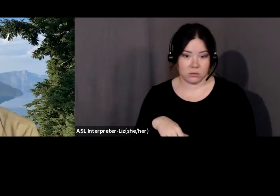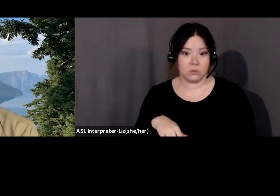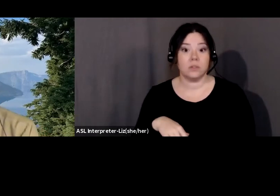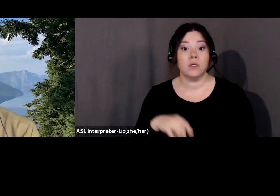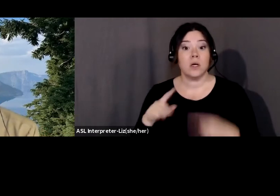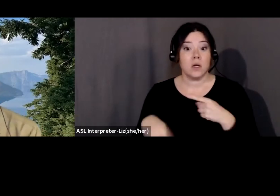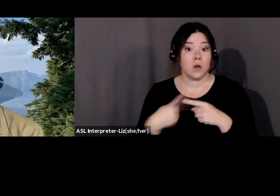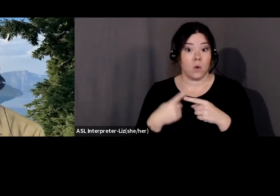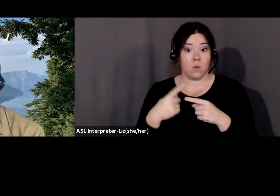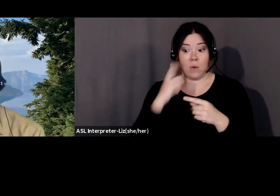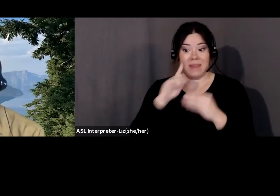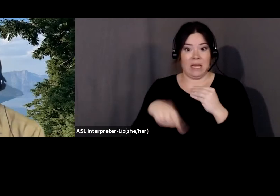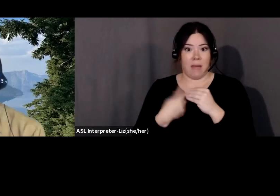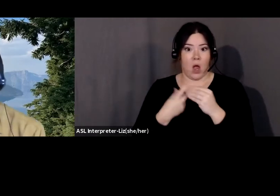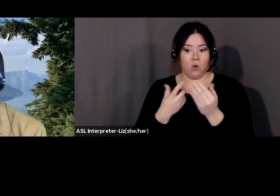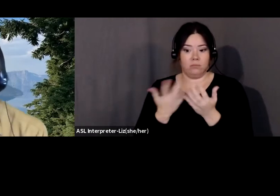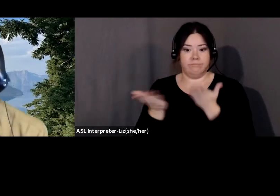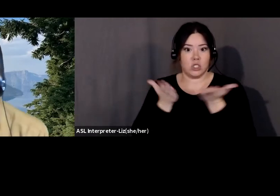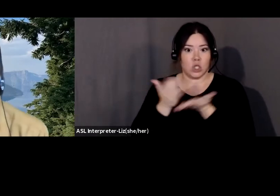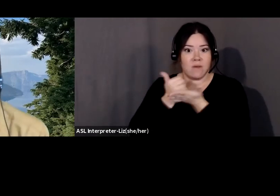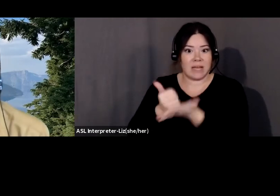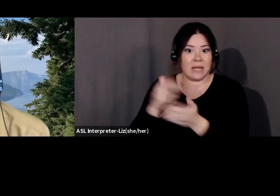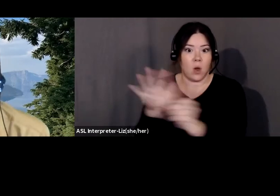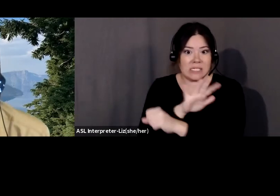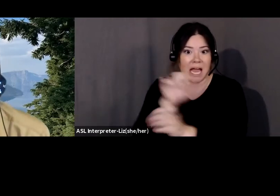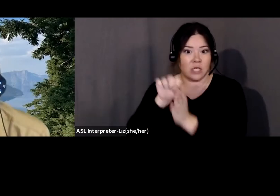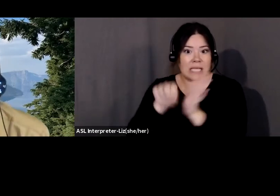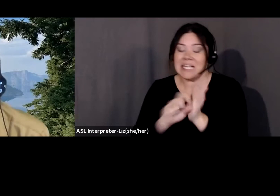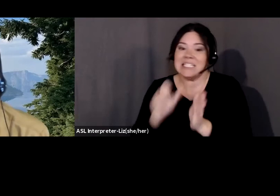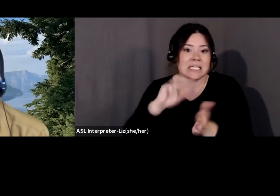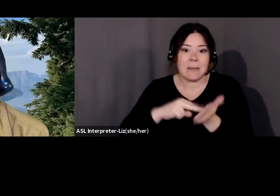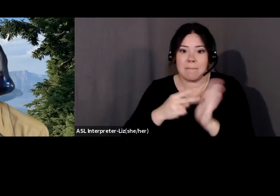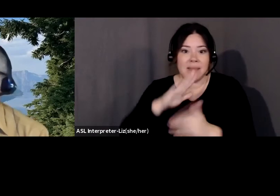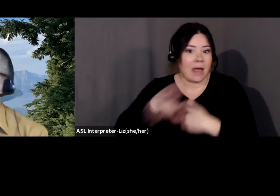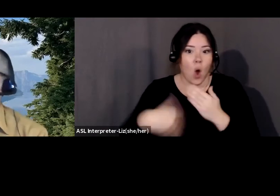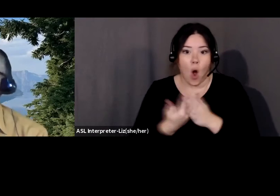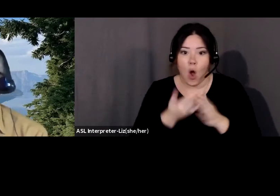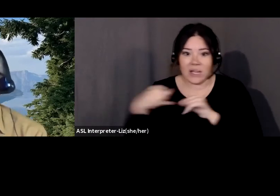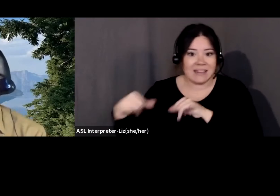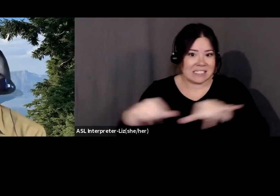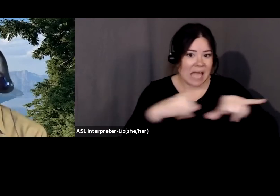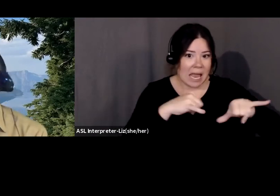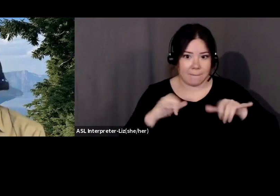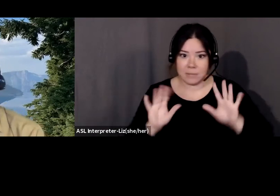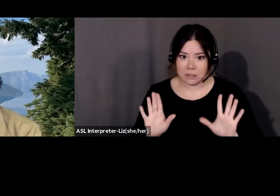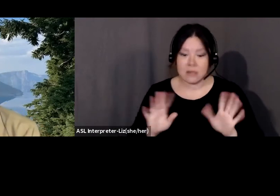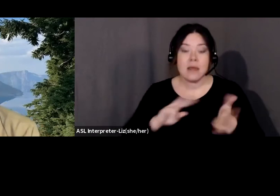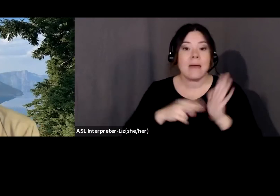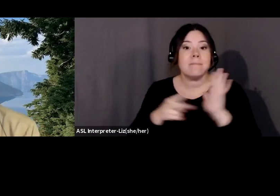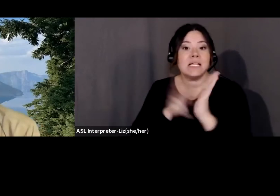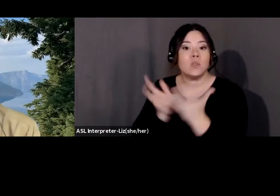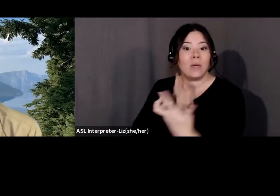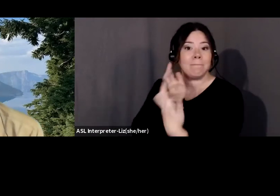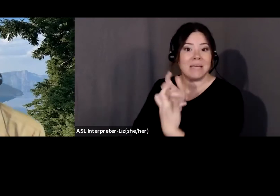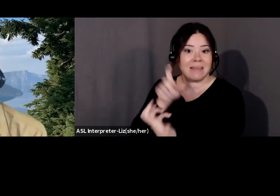state, that doesn't mean that everybody gets the same. What that means is that we meet the needs of everyone in the